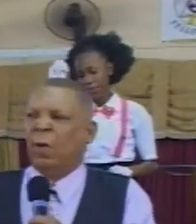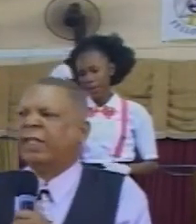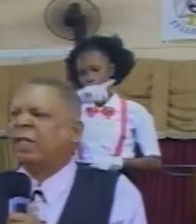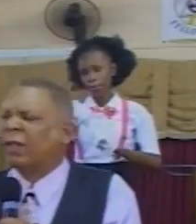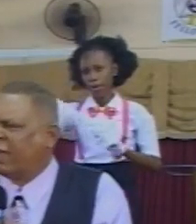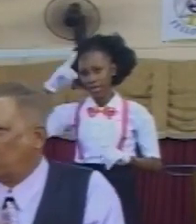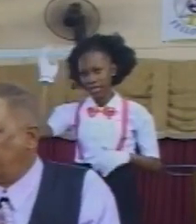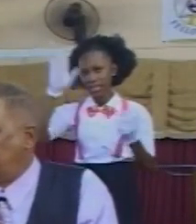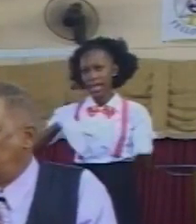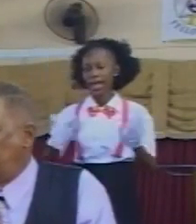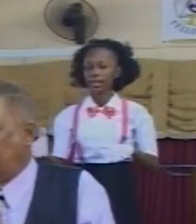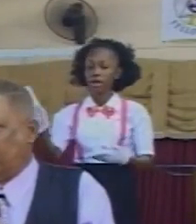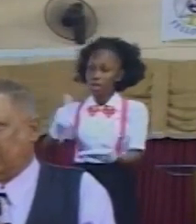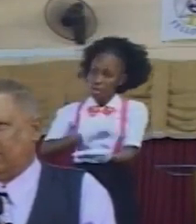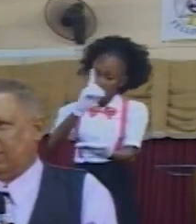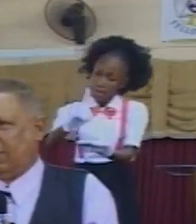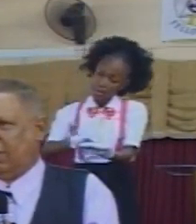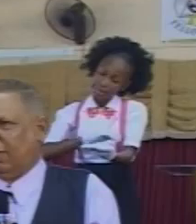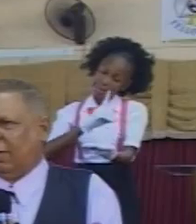He wants doctors around there as well.